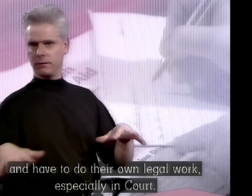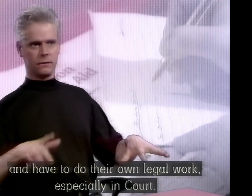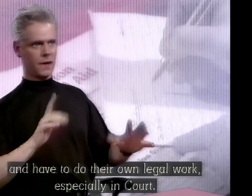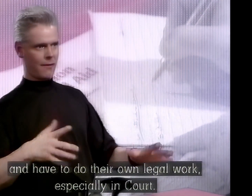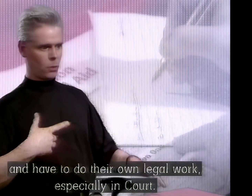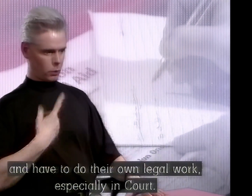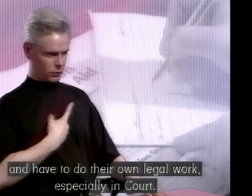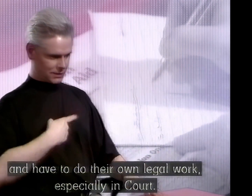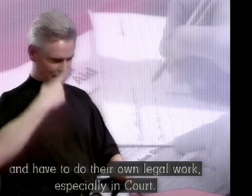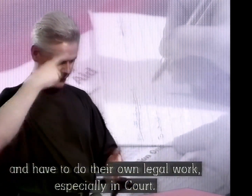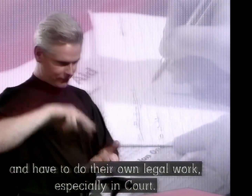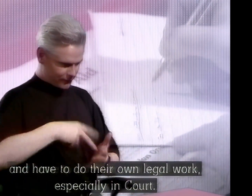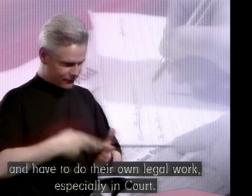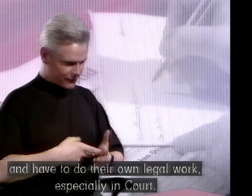court.